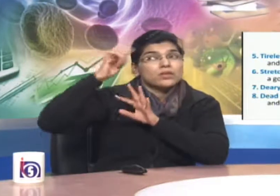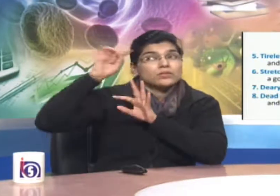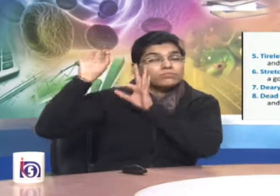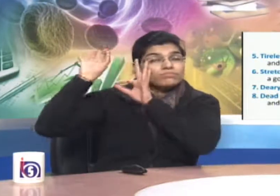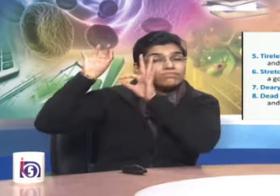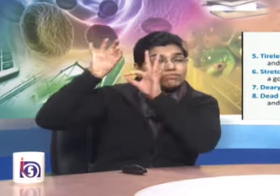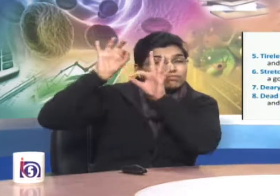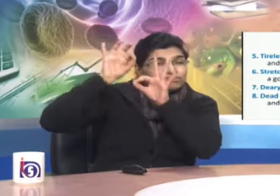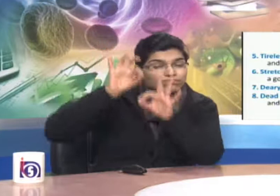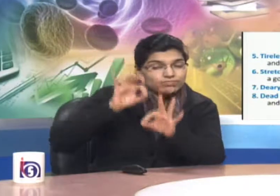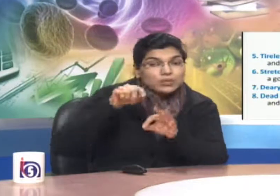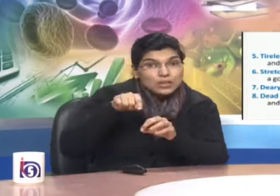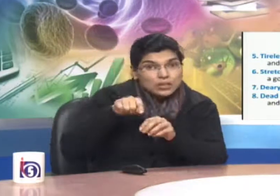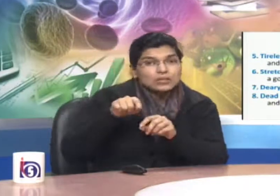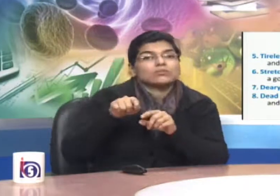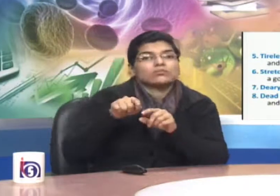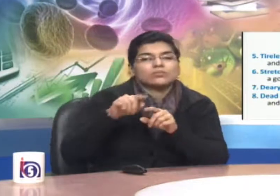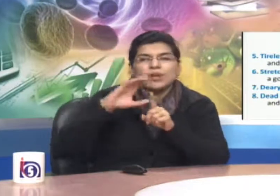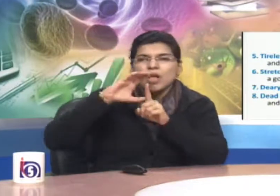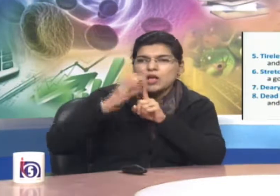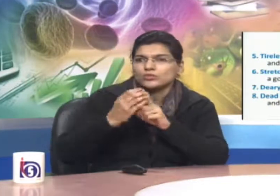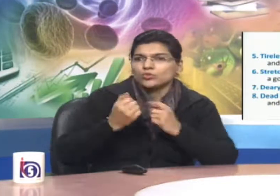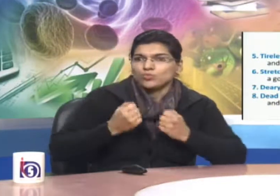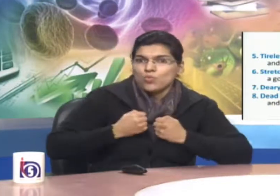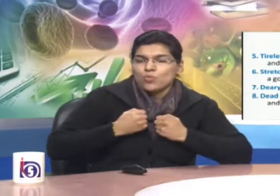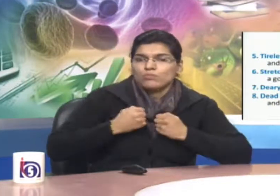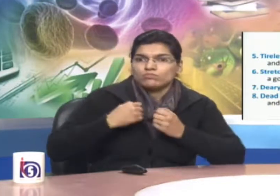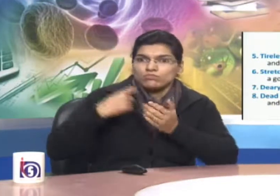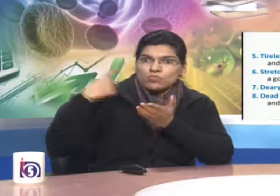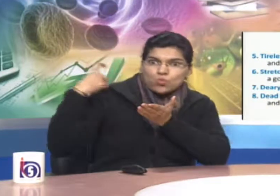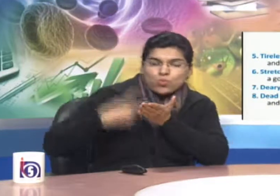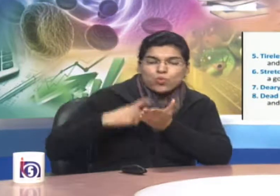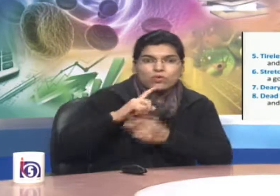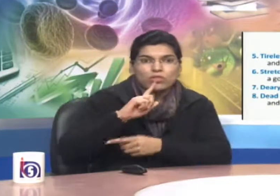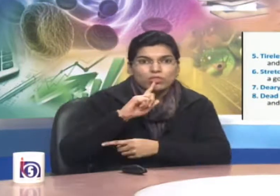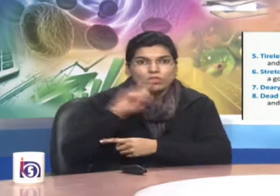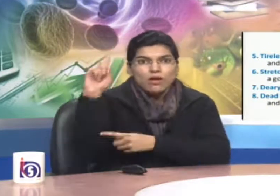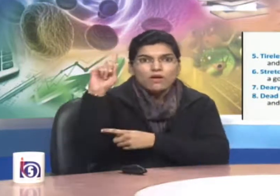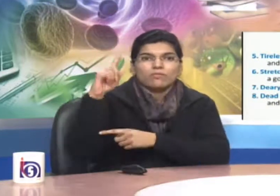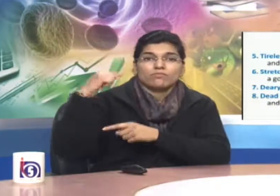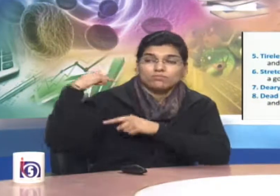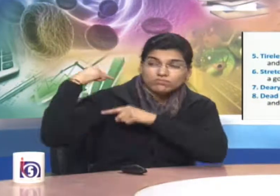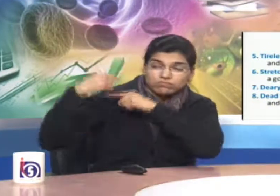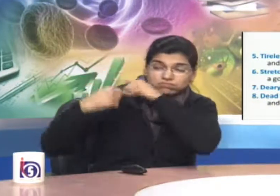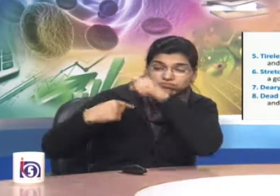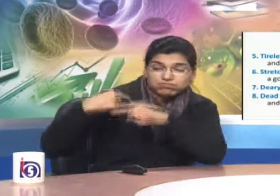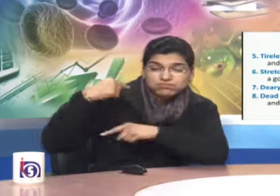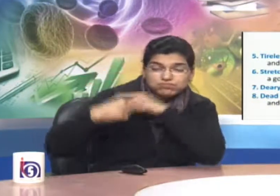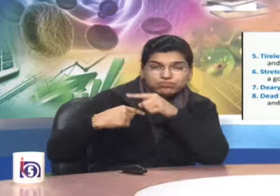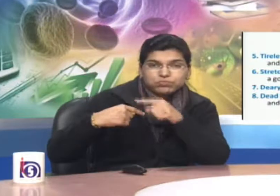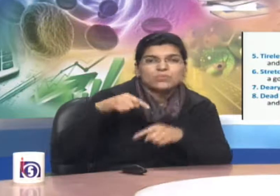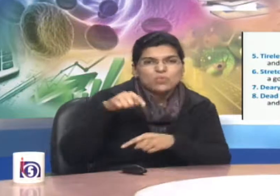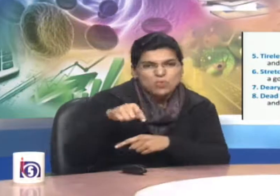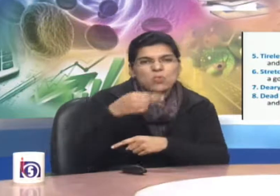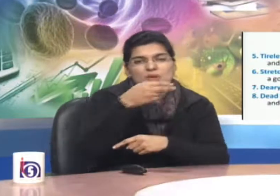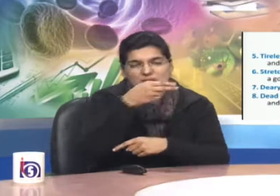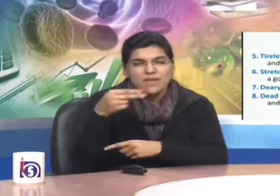Sati pratha was an old tradition which was very harmful. So similarly, different traditions and customs that are